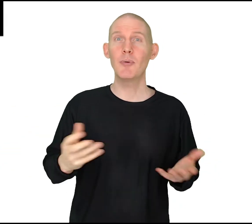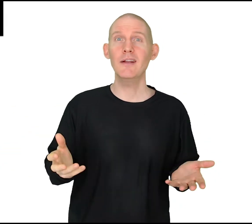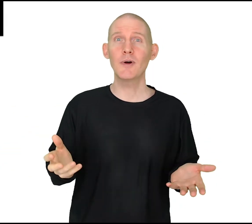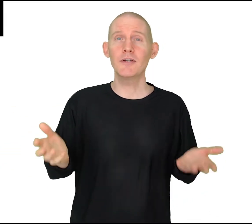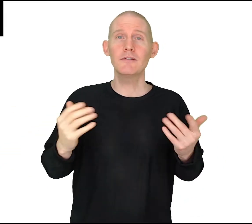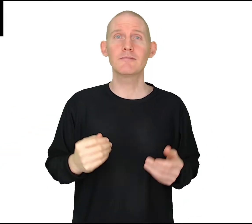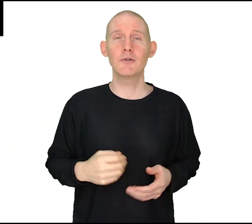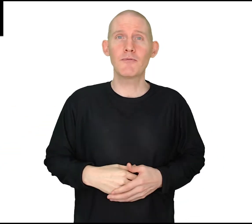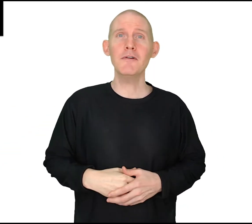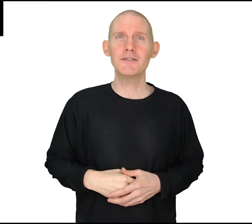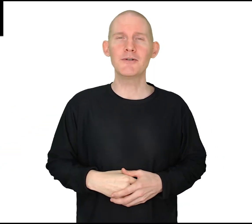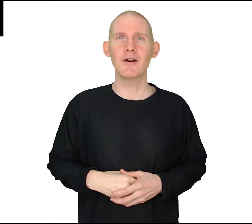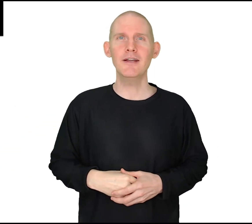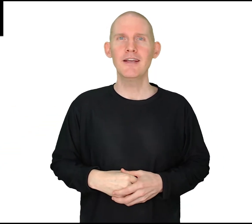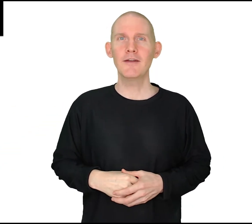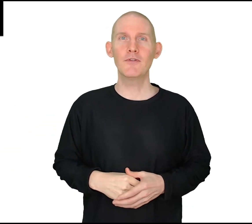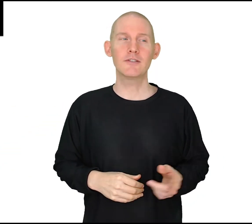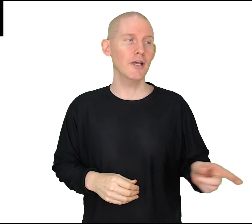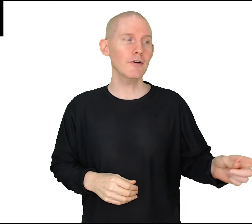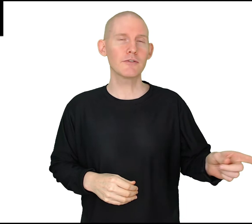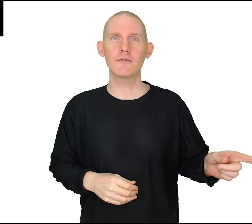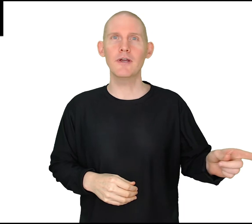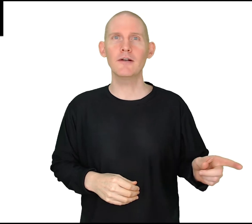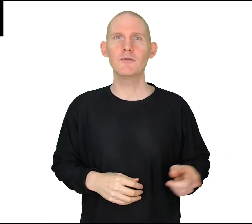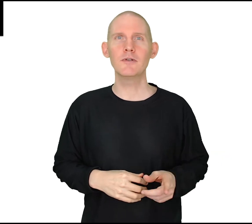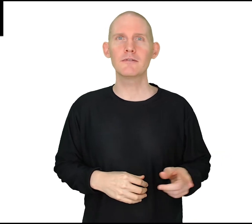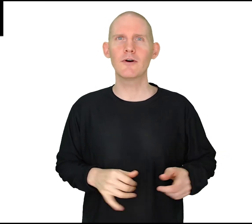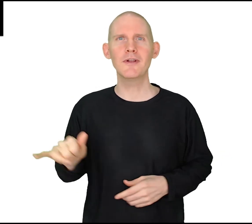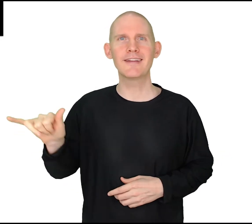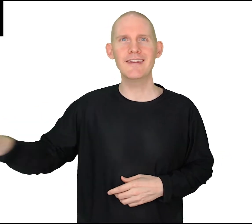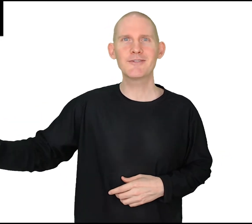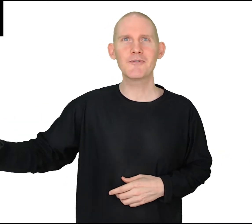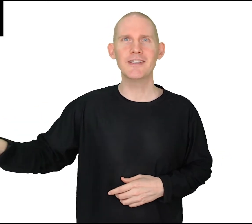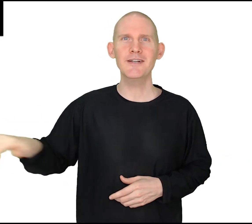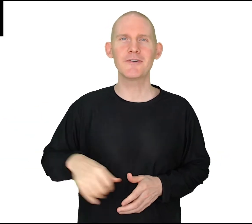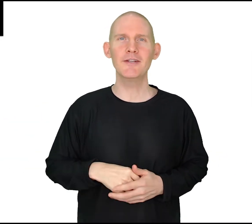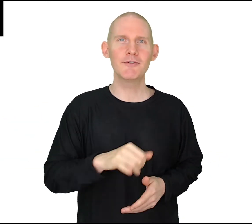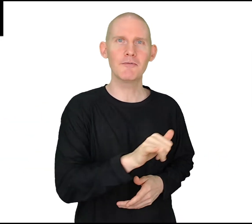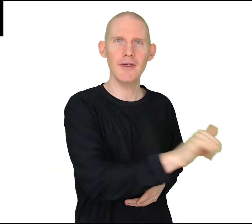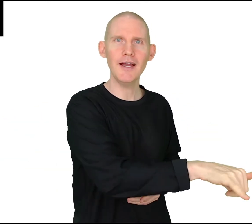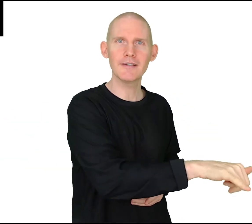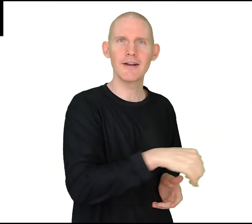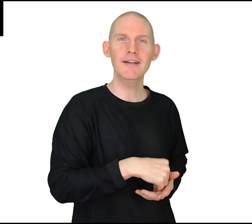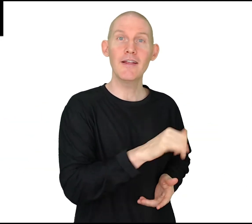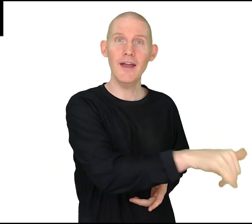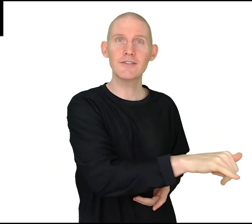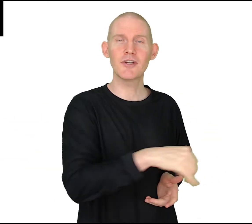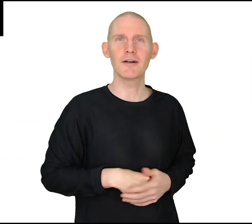what you're referring to, right? If the chair is over there, you wouldn't go like this over here, right? You'd go that, right? That chair.